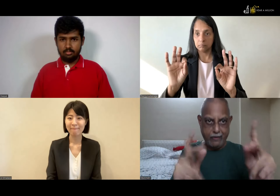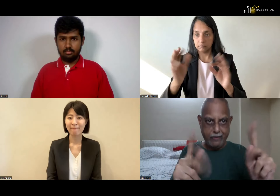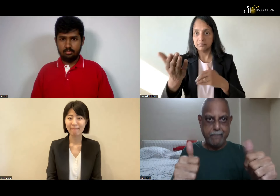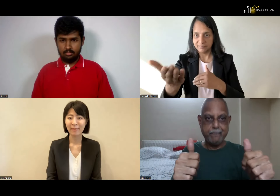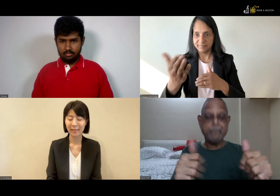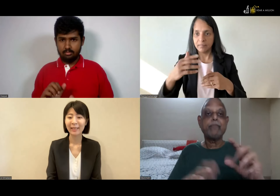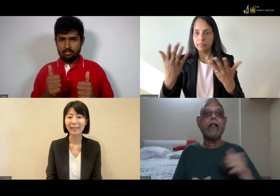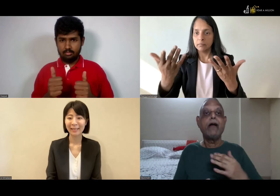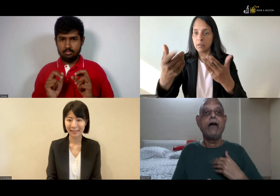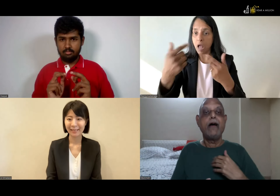Okay.